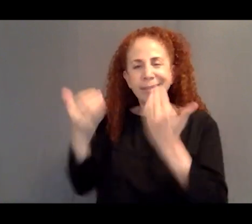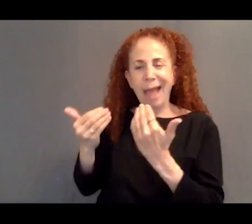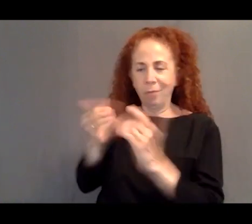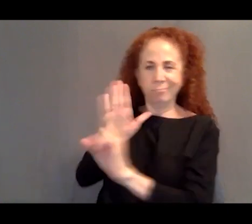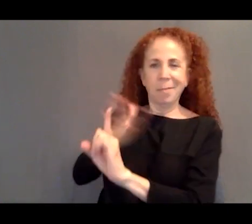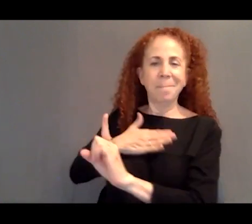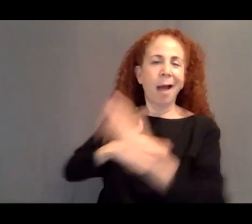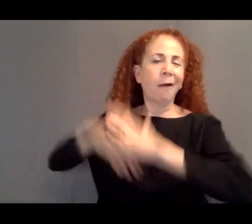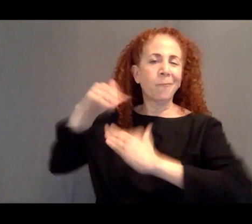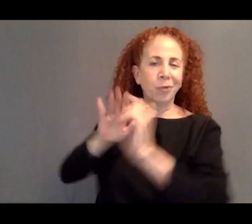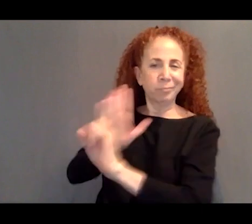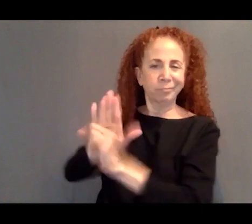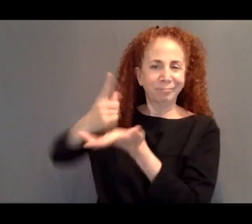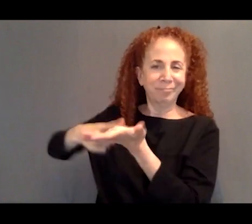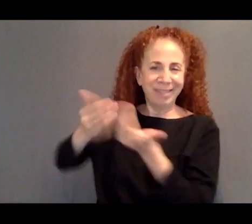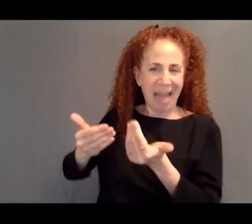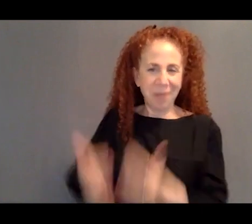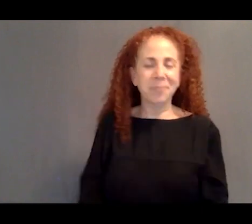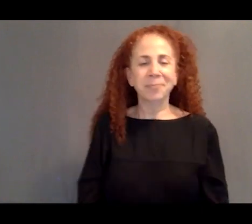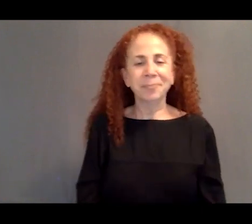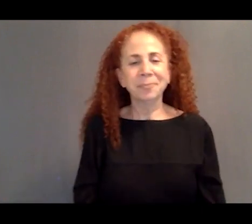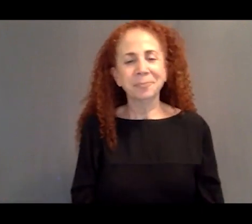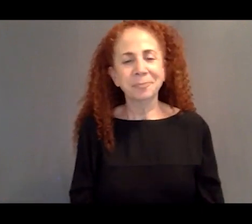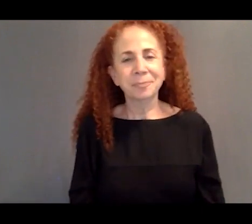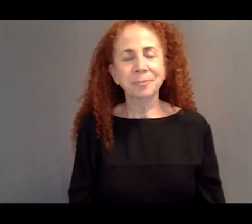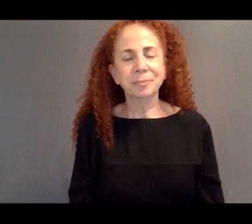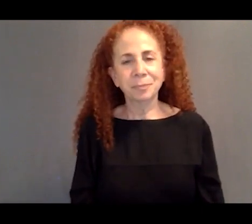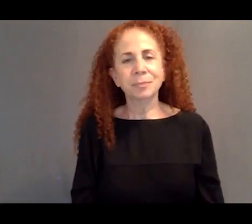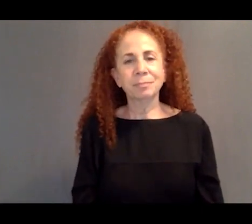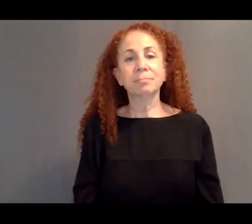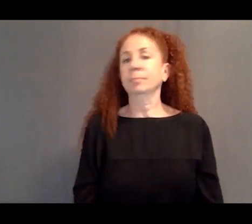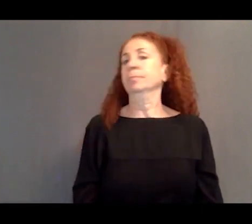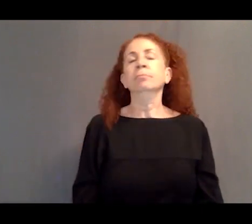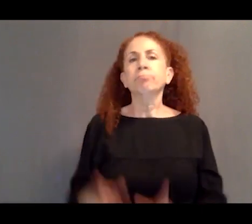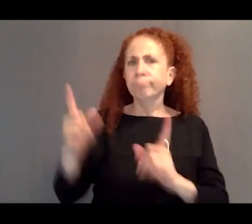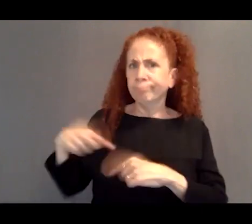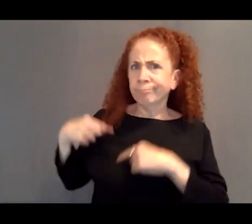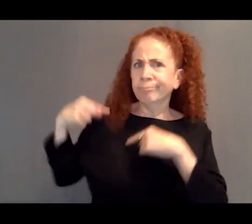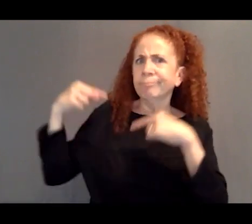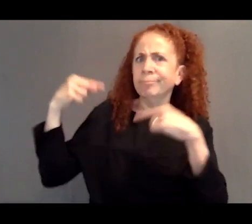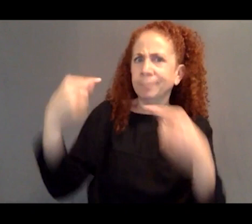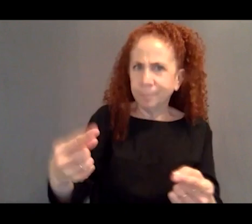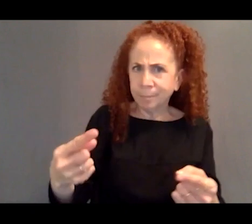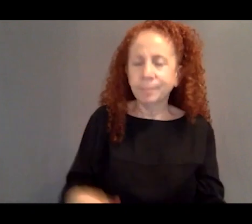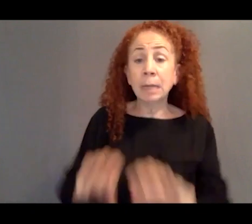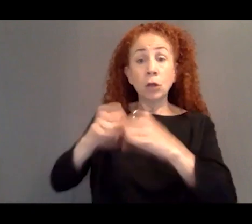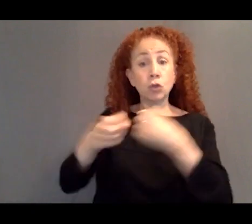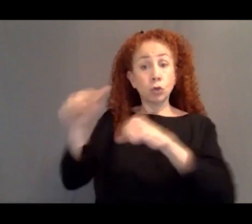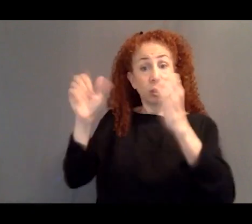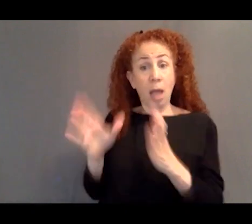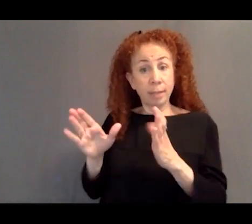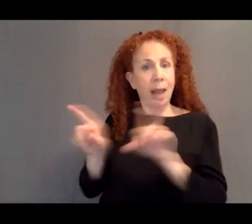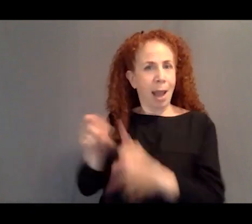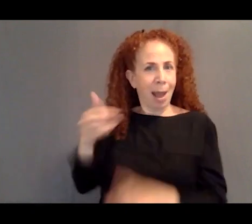more comfortable. So over the last several decades, social scientists like me